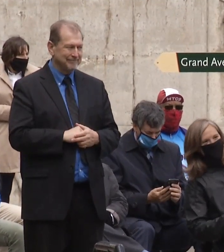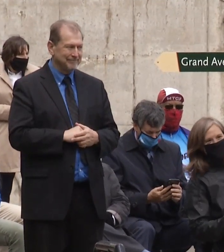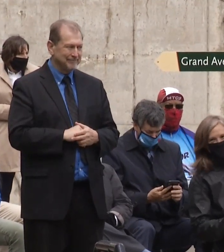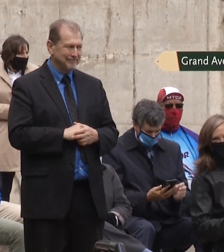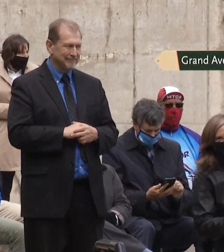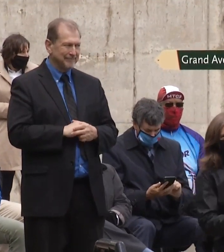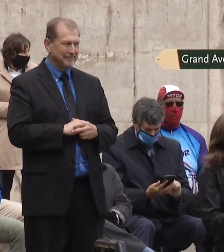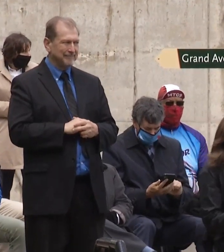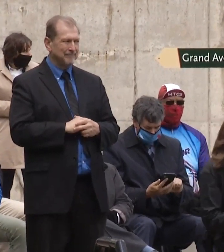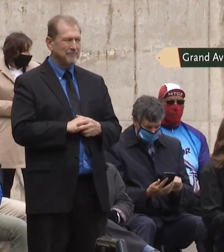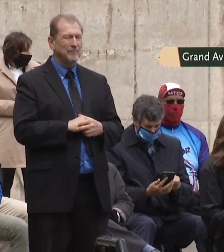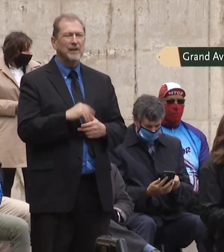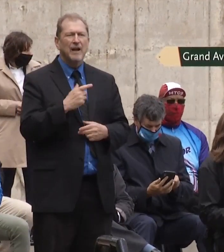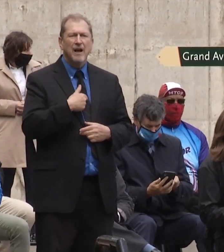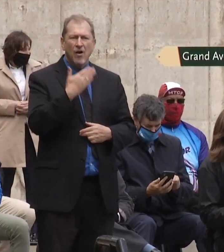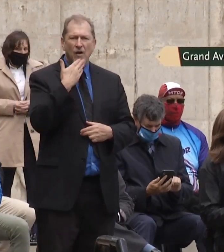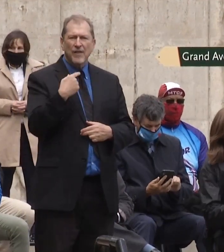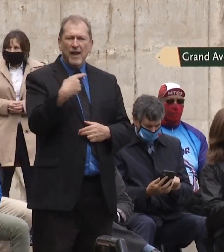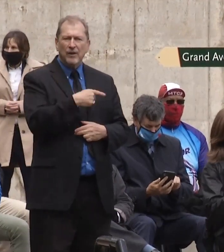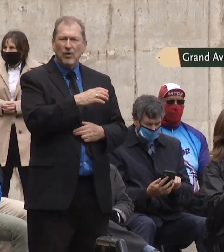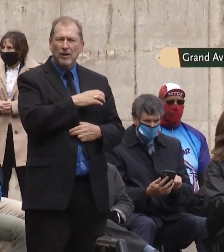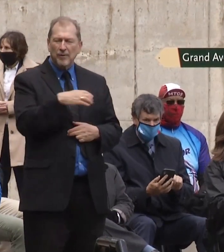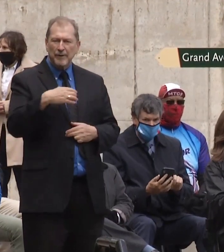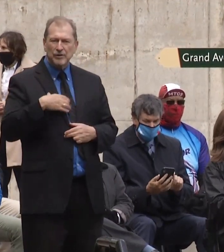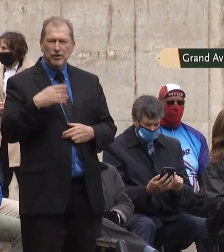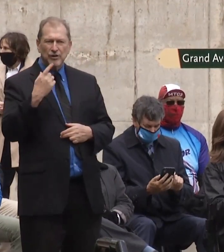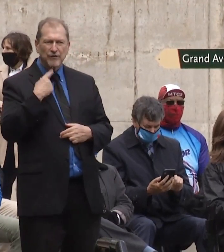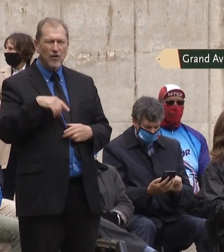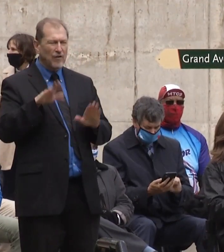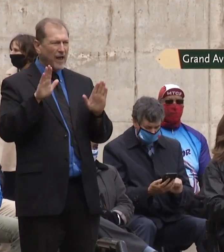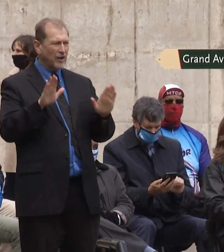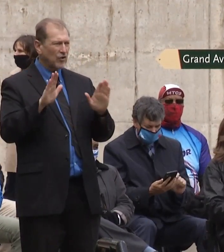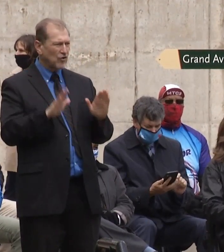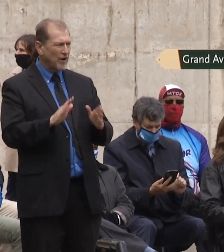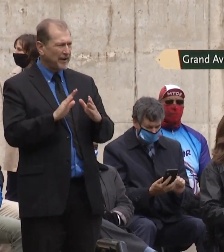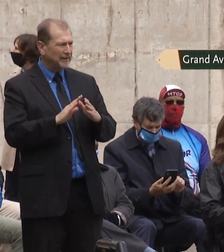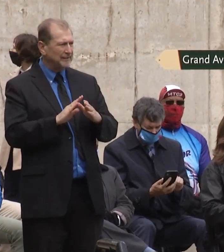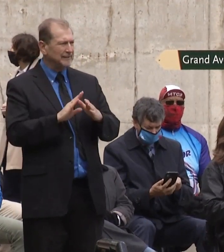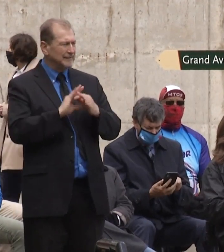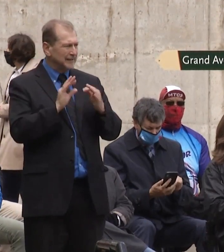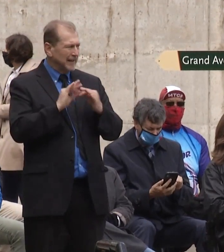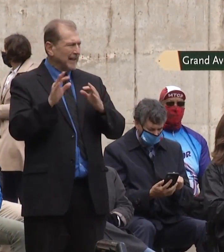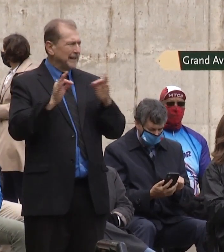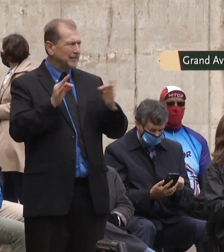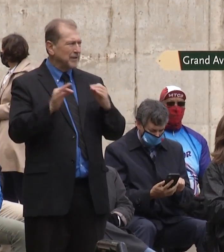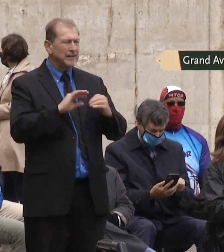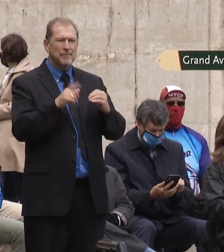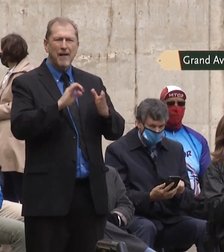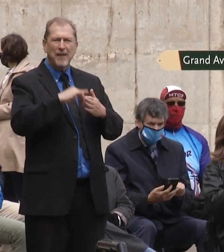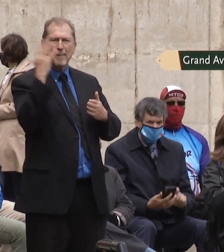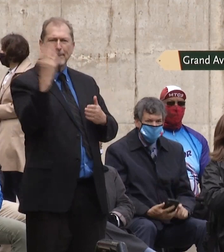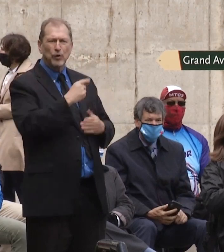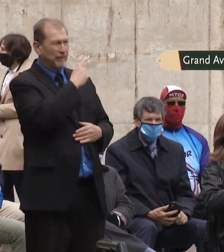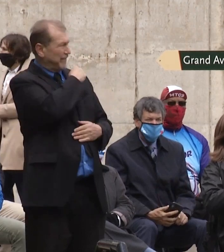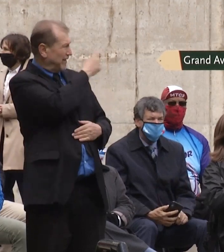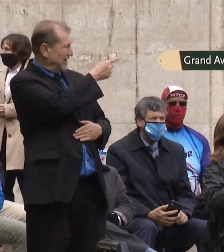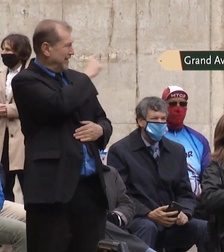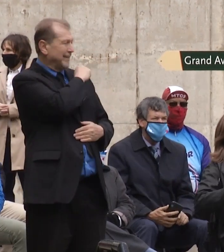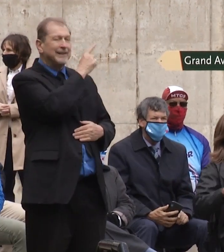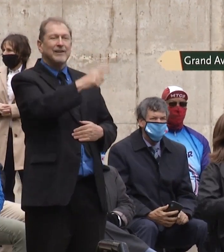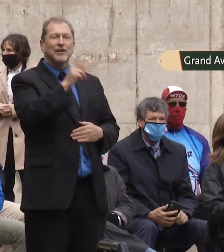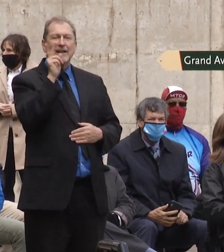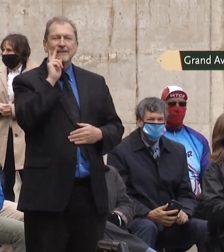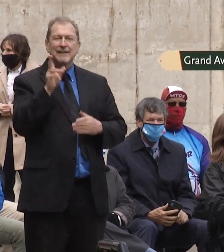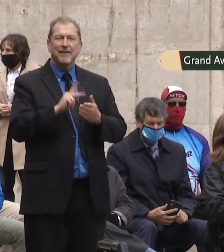Thank you, Commissioner, for that great rendition of what this magnificent project is all